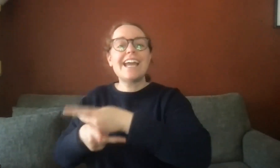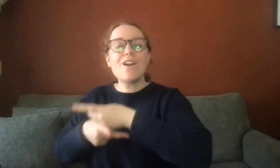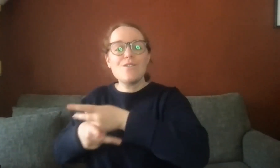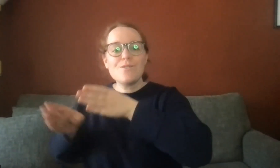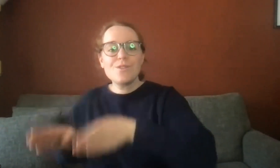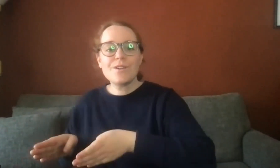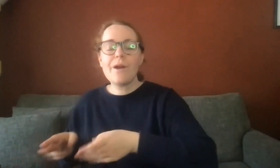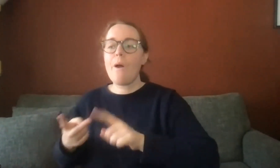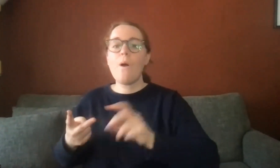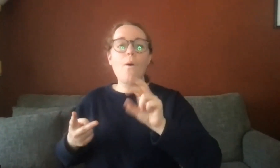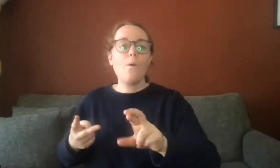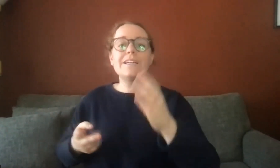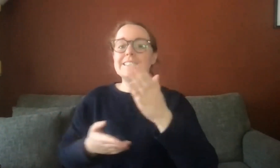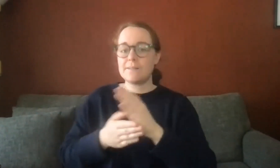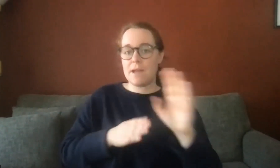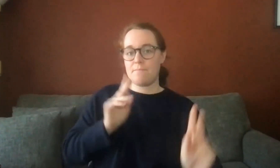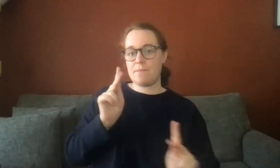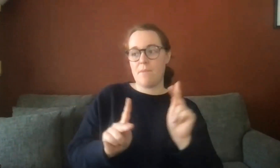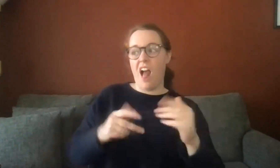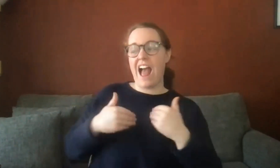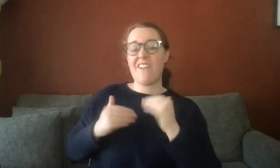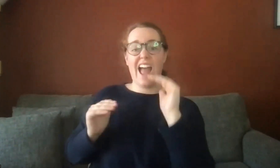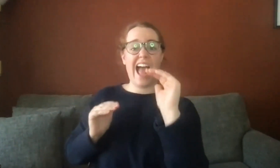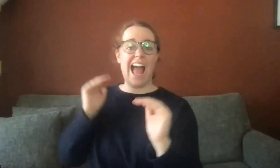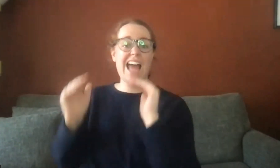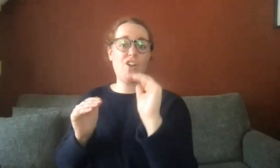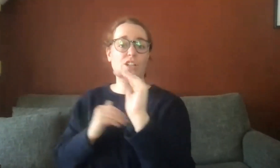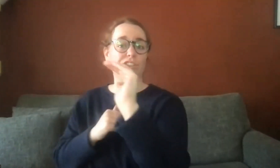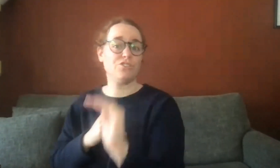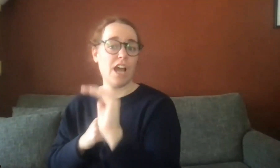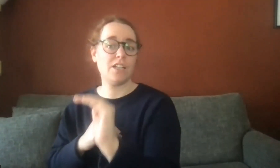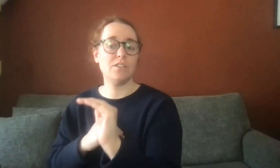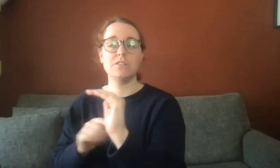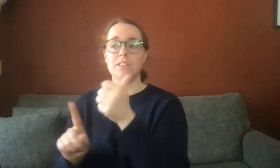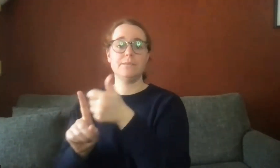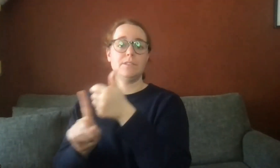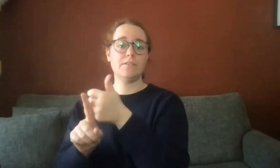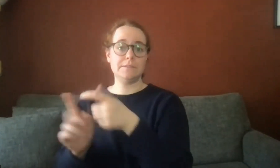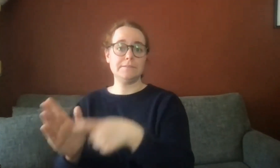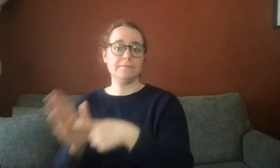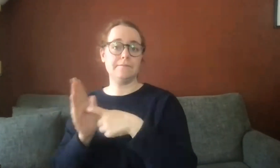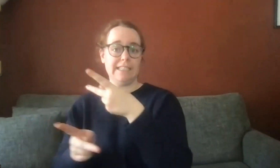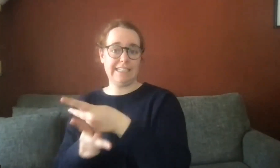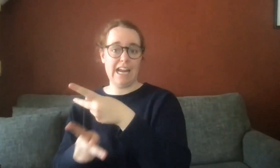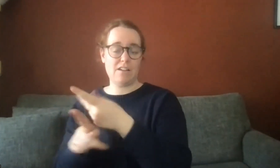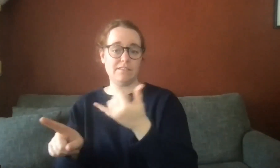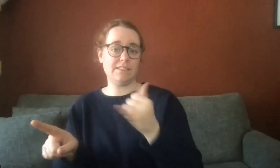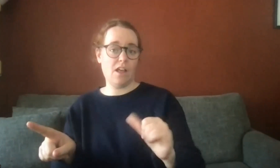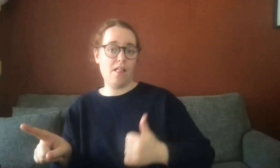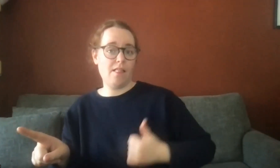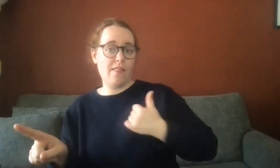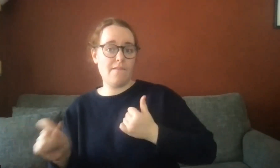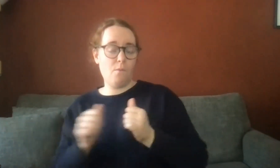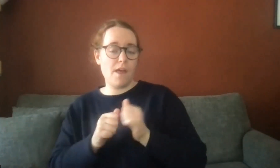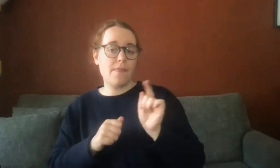have, some entrepreneurs may have an adult child who requires care living with them, or let's